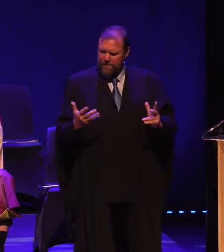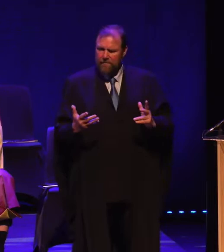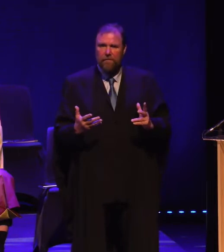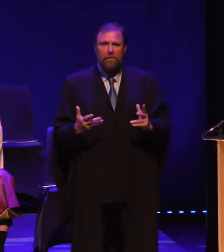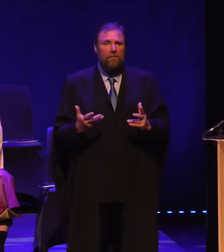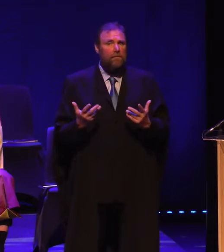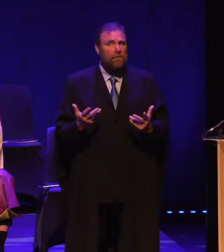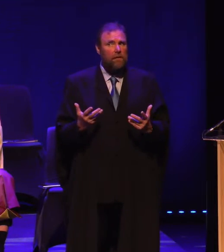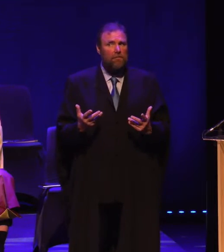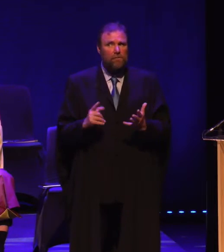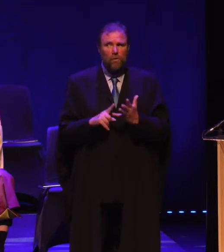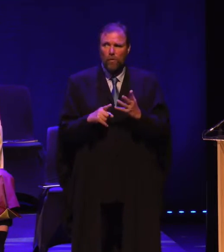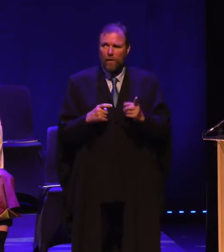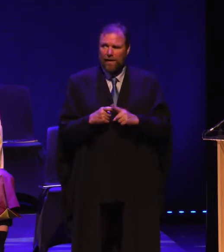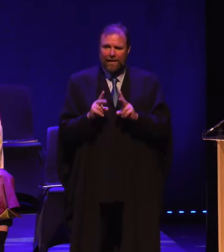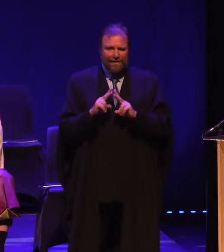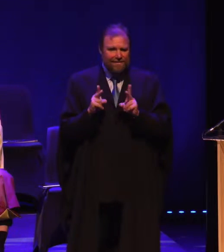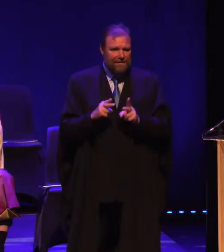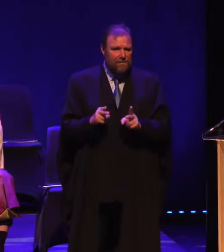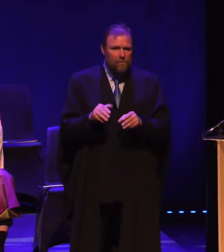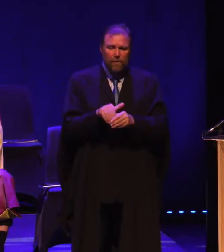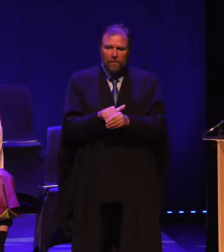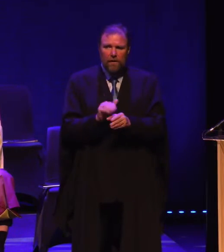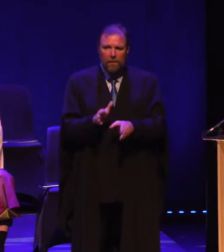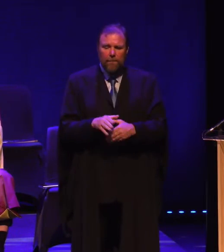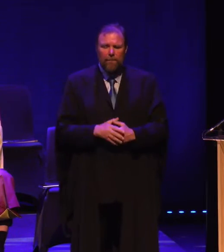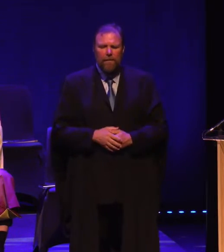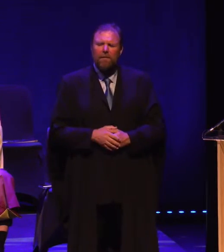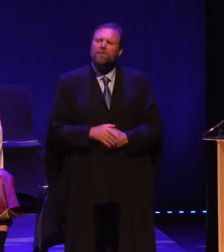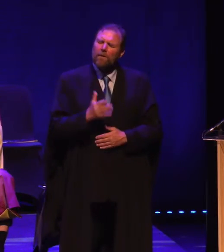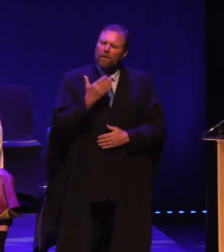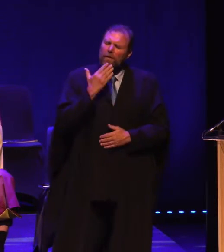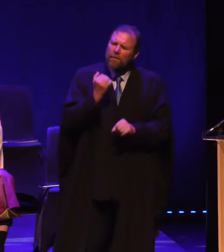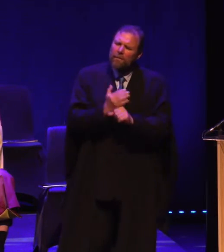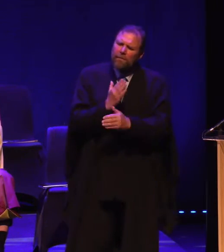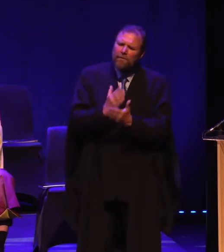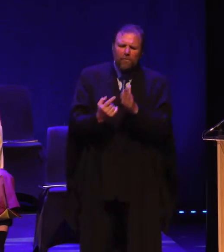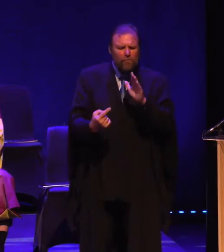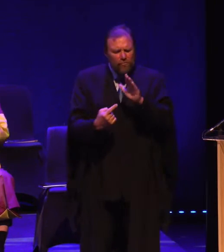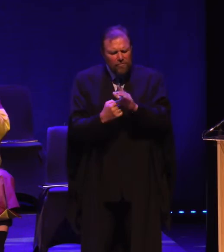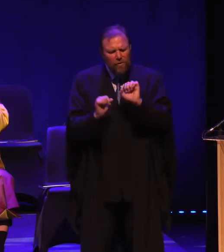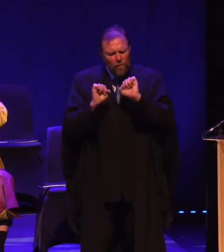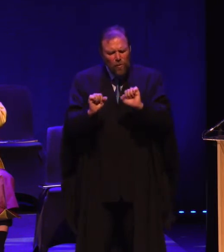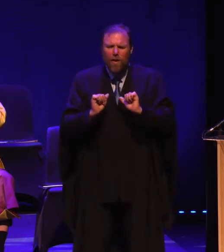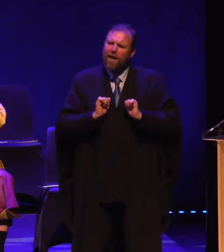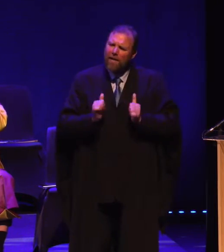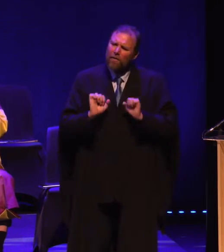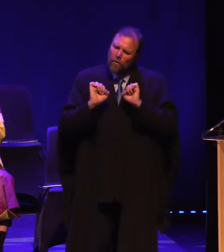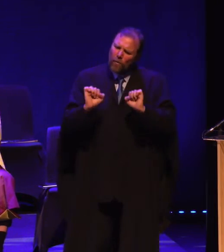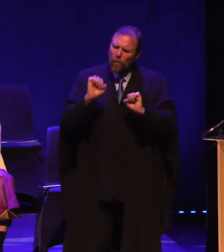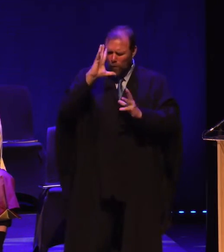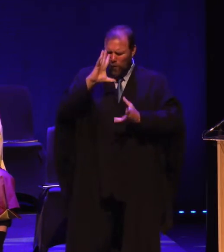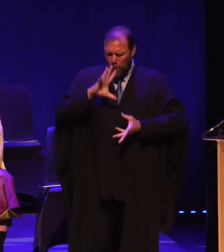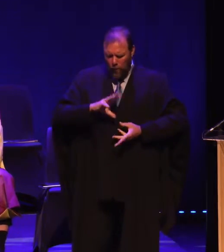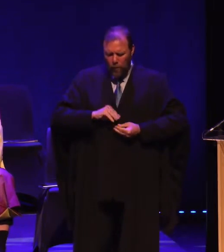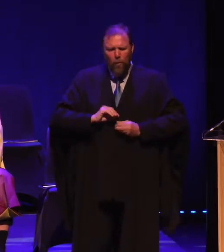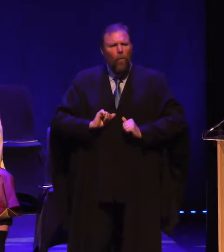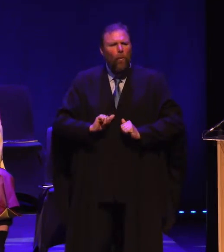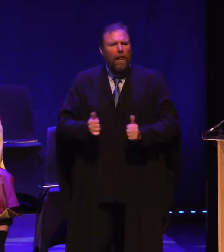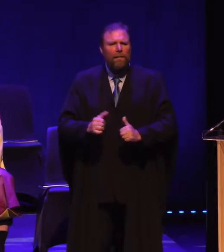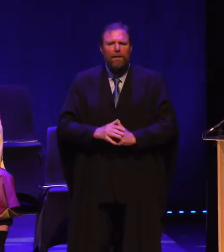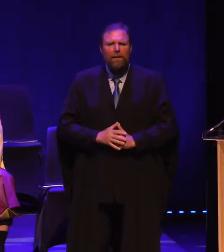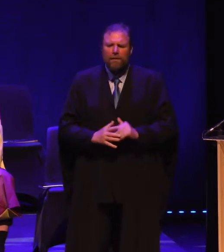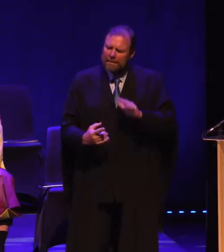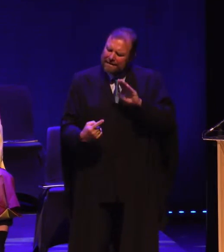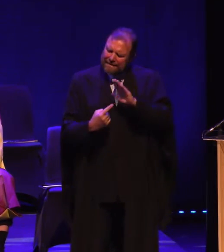and international context that we face. So please make sure you prioritise your health and well-being. It will be key to your resilience over